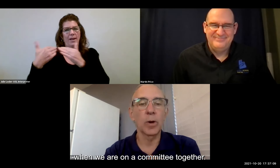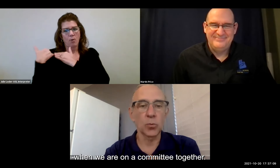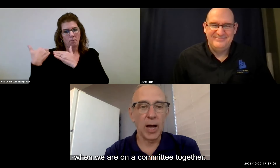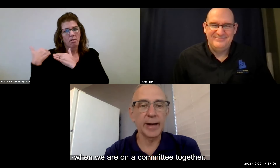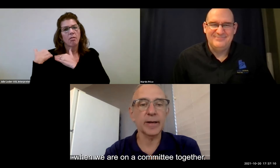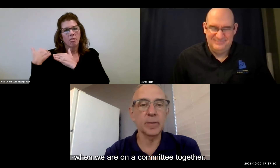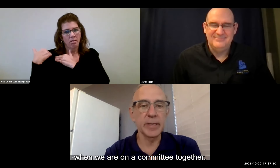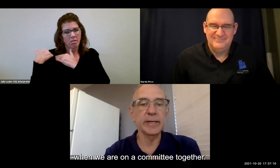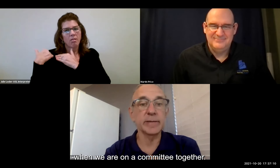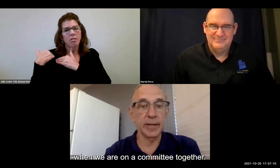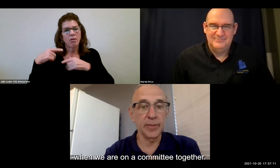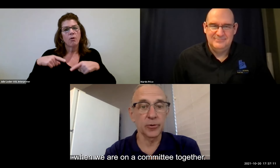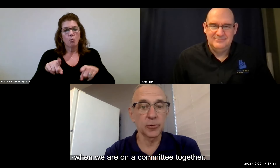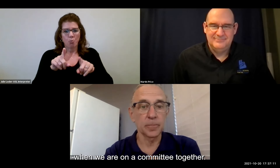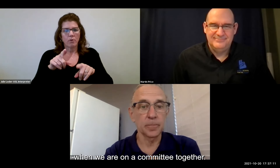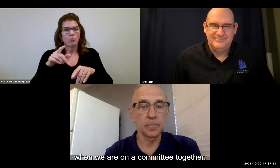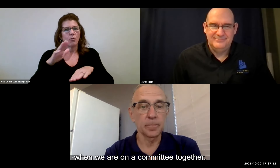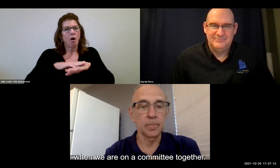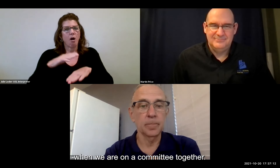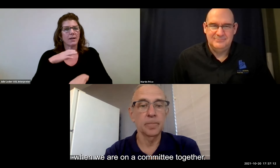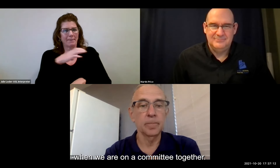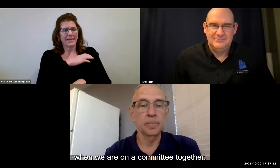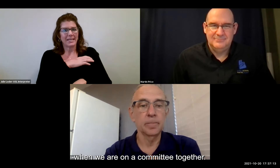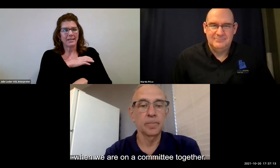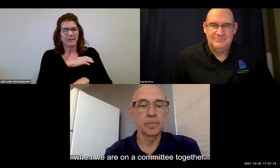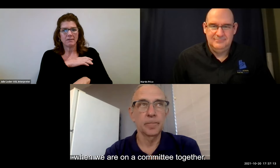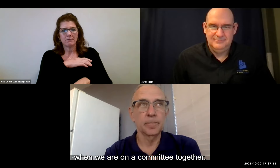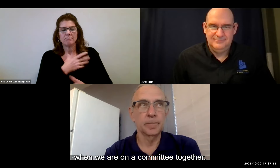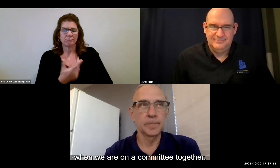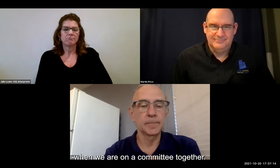accountable when we're on a committee together.